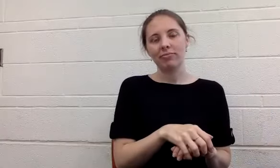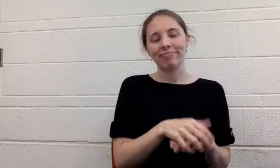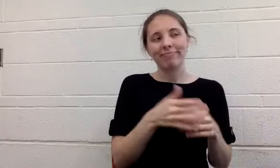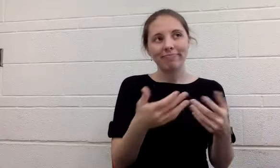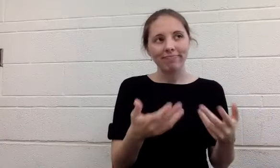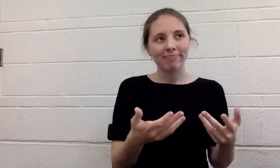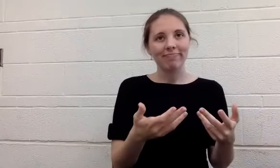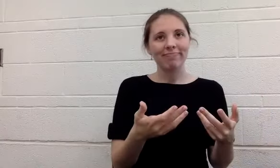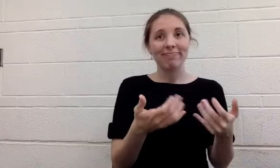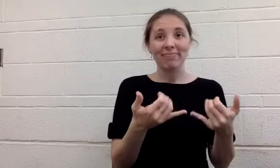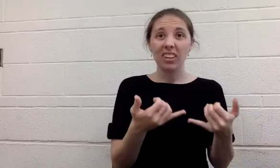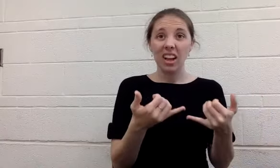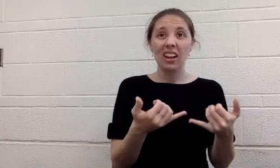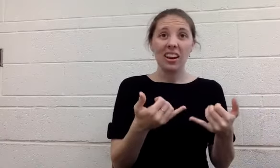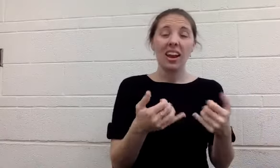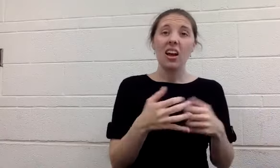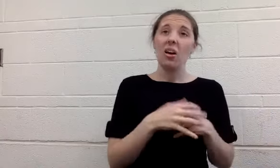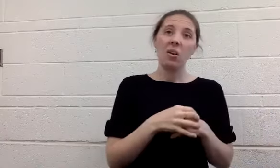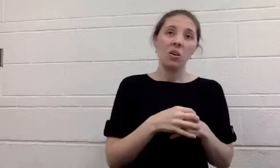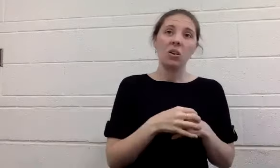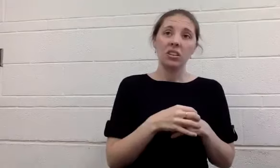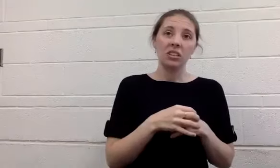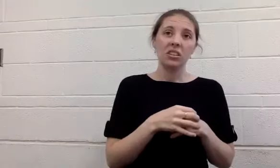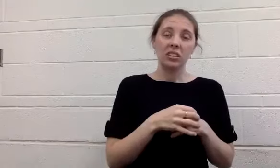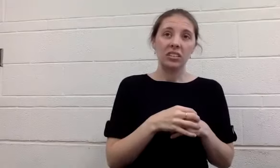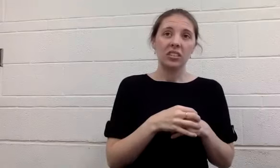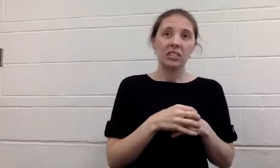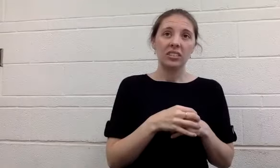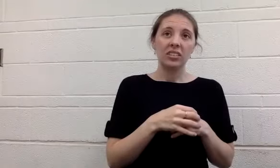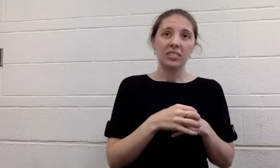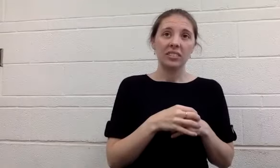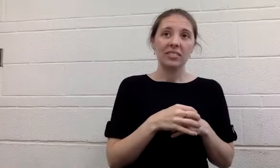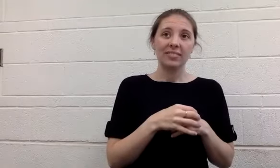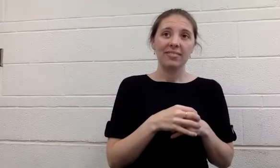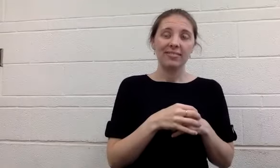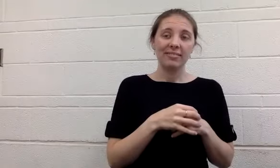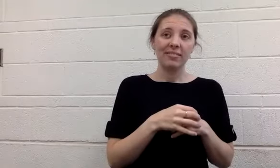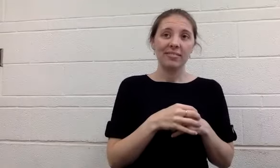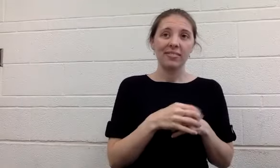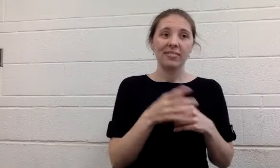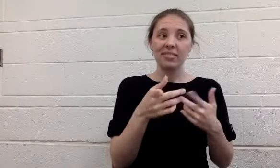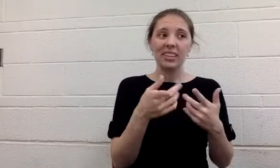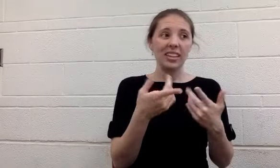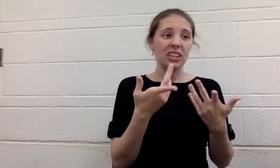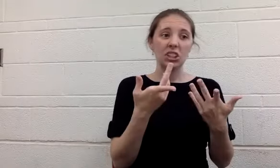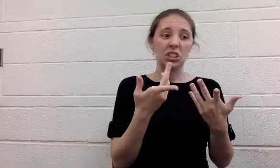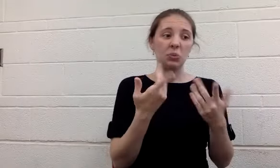And then all of a sudden it took off. And, then he went through 14, 15 years of different treatments until they finally came out with this new